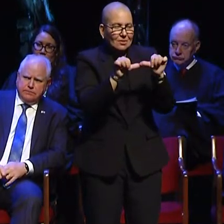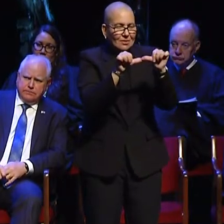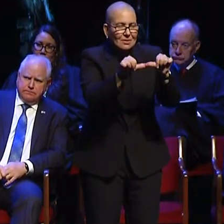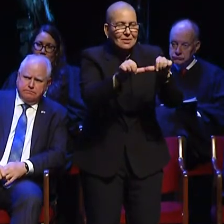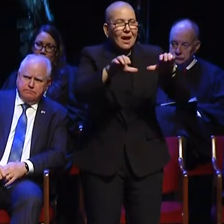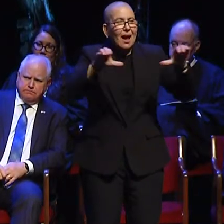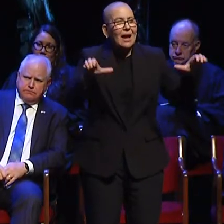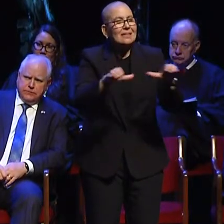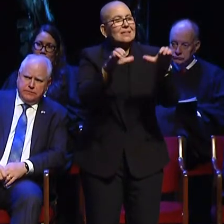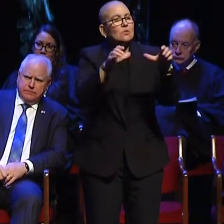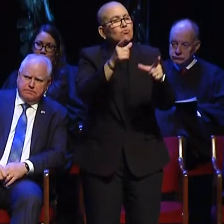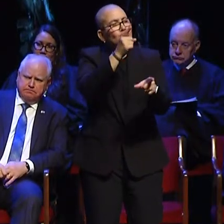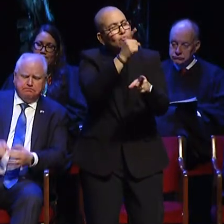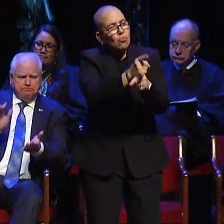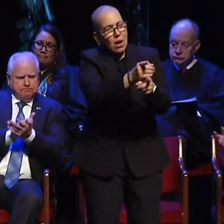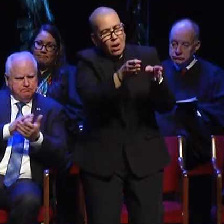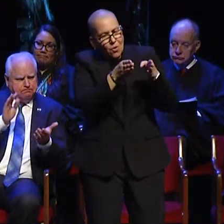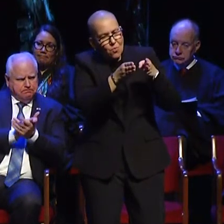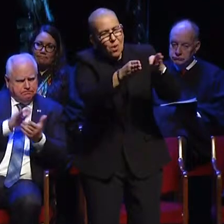leave office.